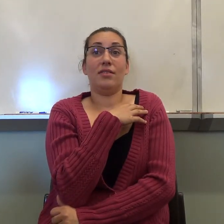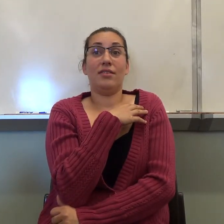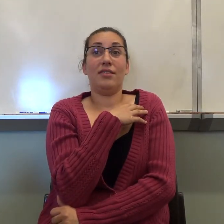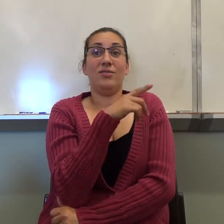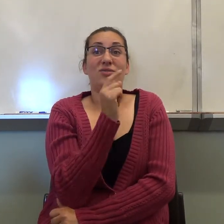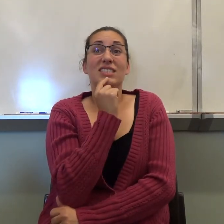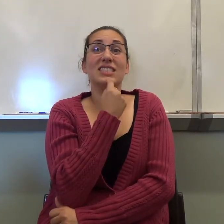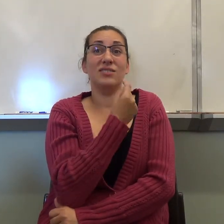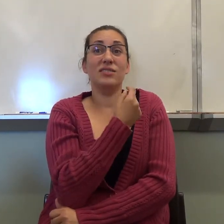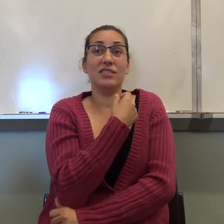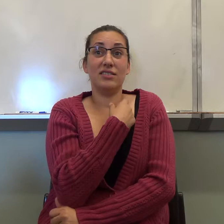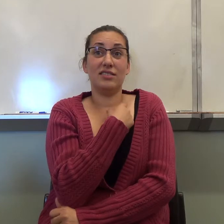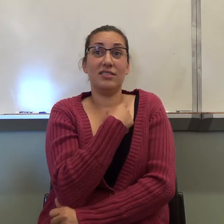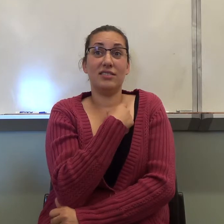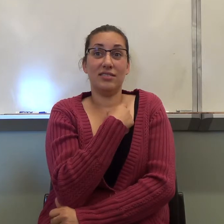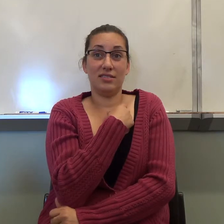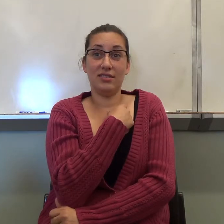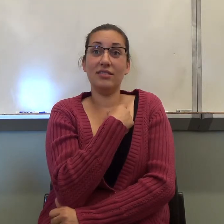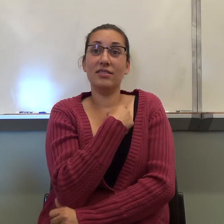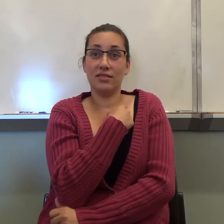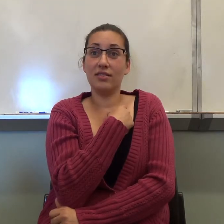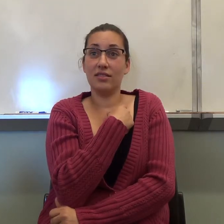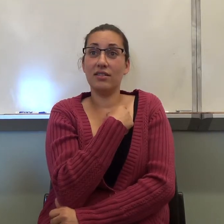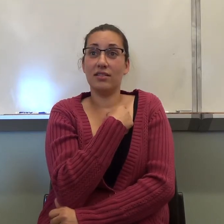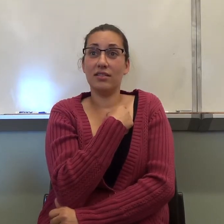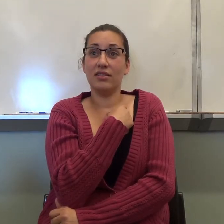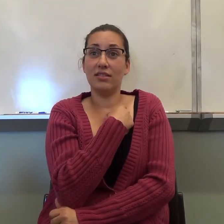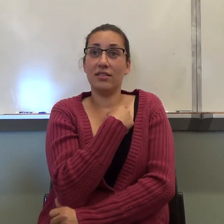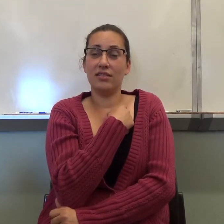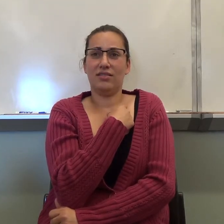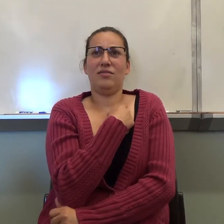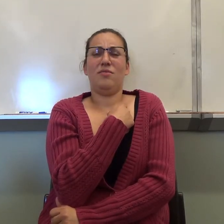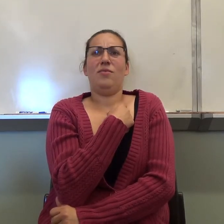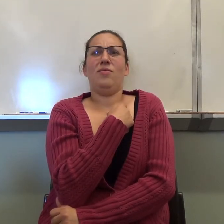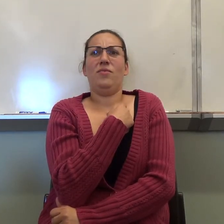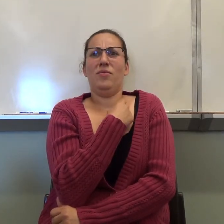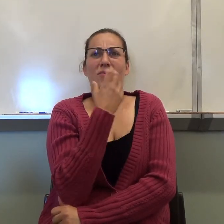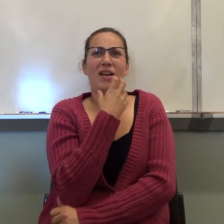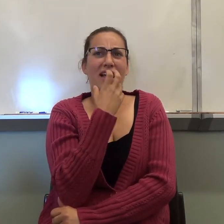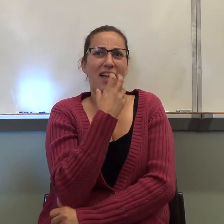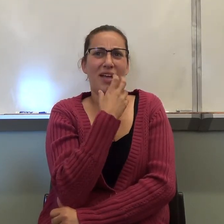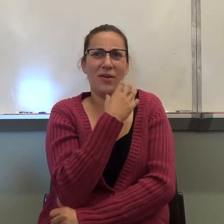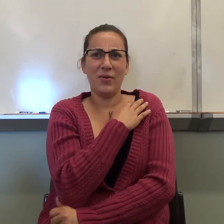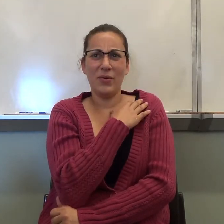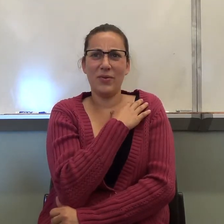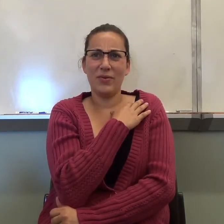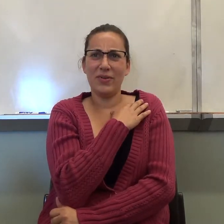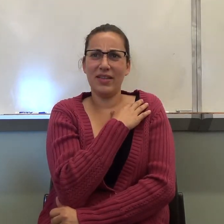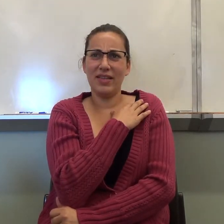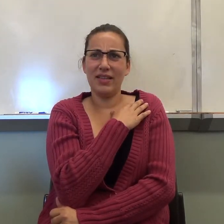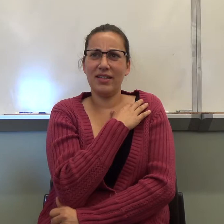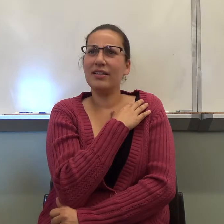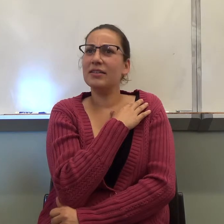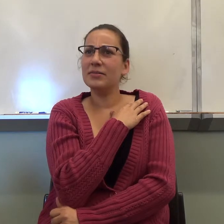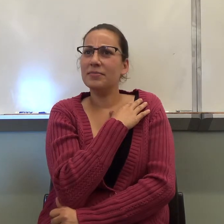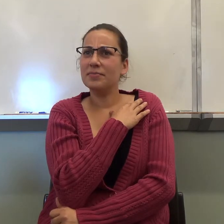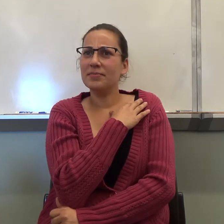opposite of it, it's the number on the other side of 0, the same distance away, it would be a -4, right? That's